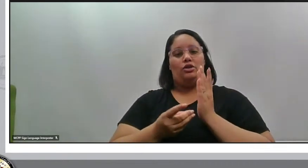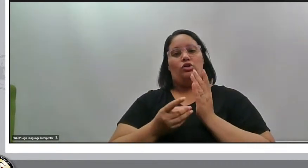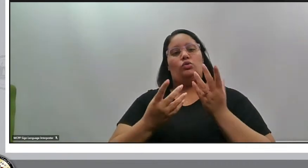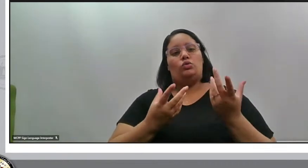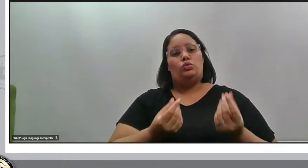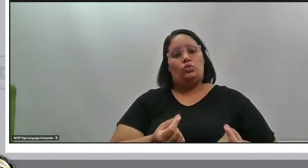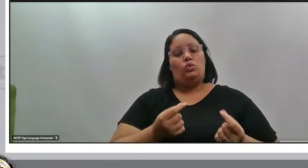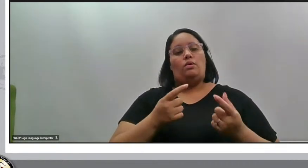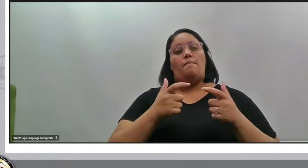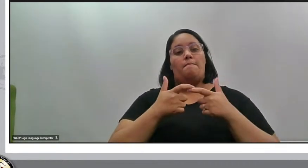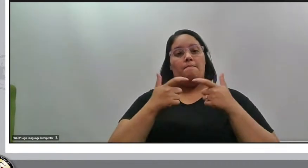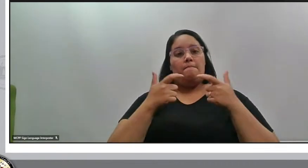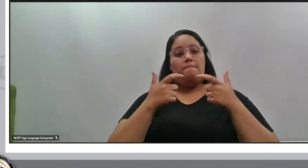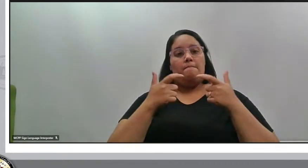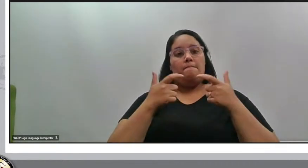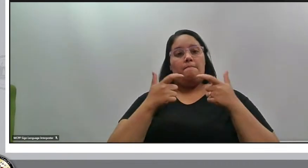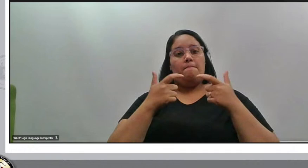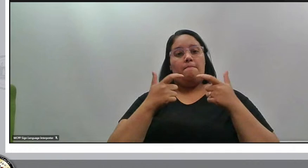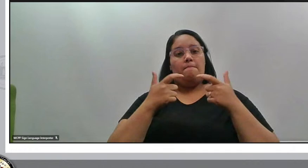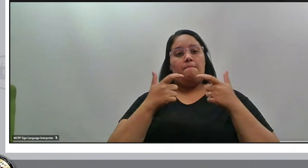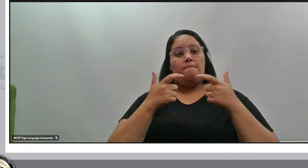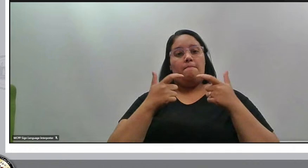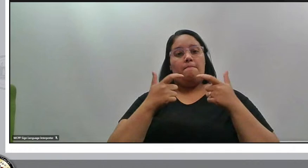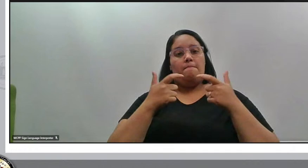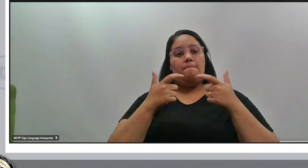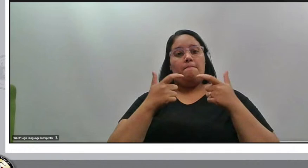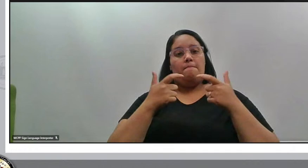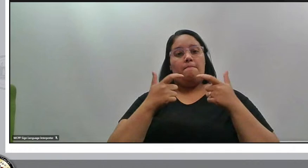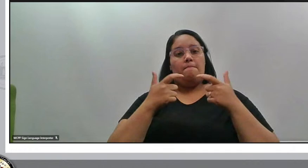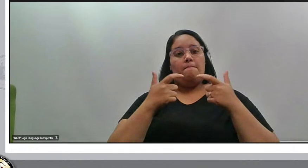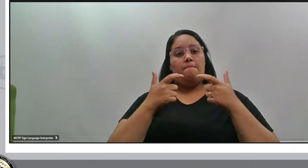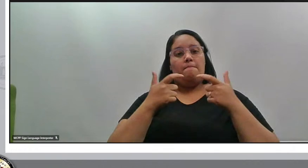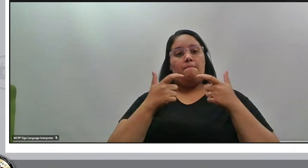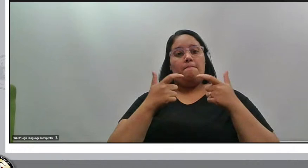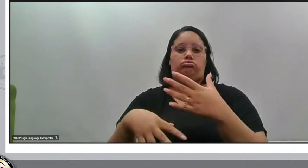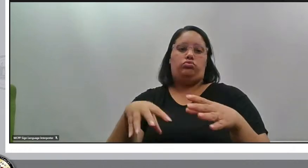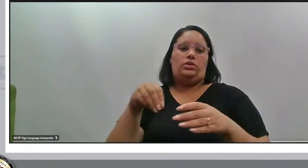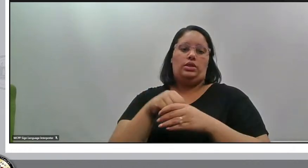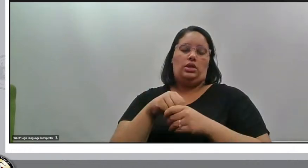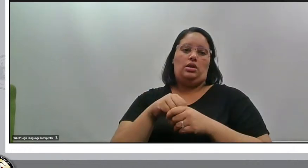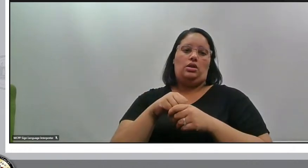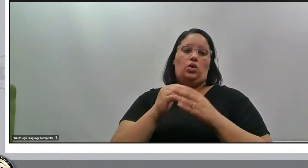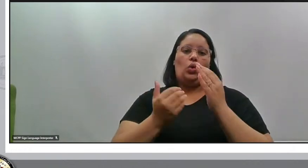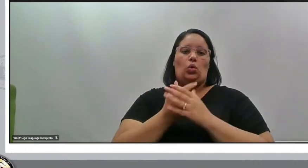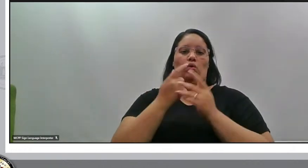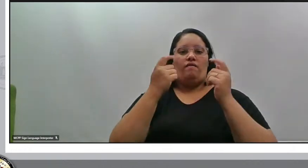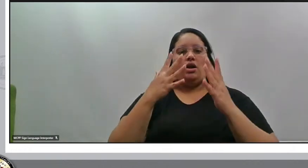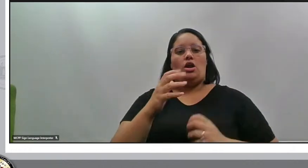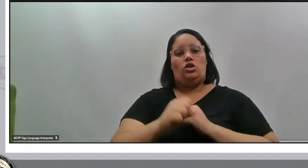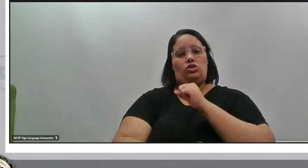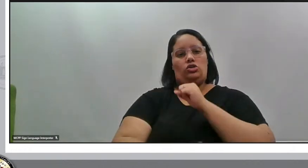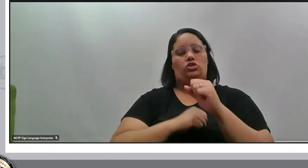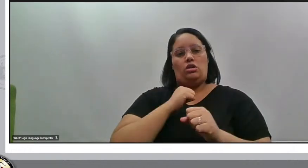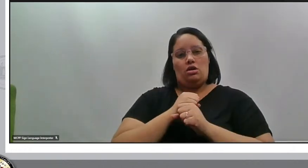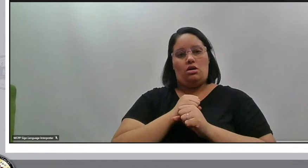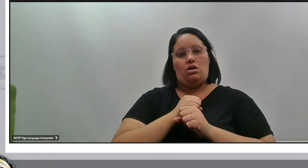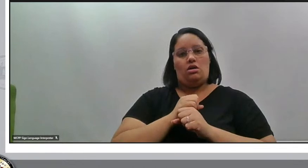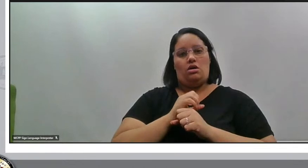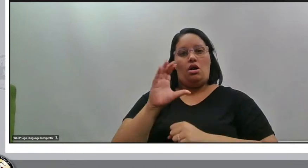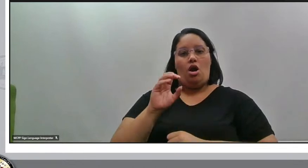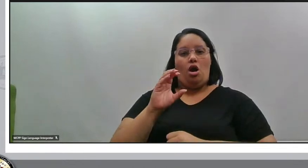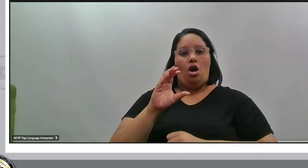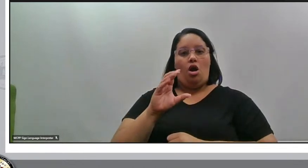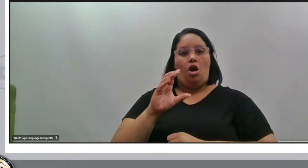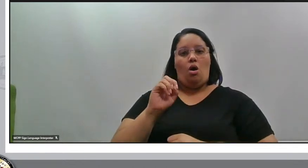the main aspects of value that we are looking to roll out within the new financial year. But if Kobe's got any